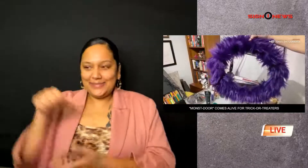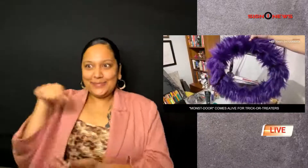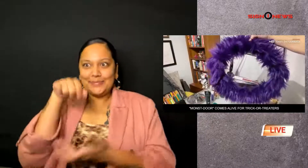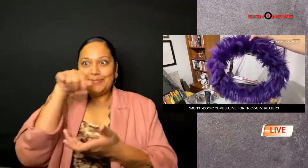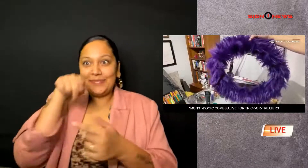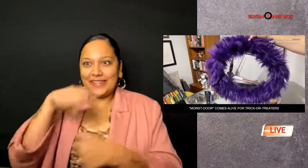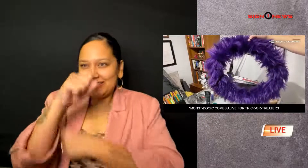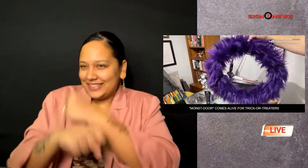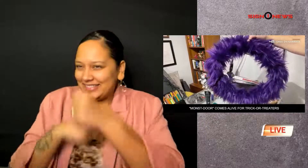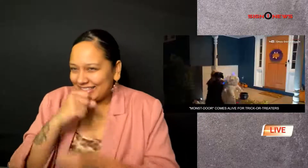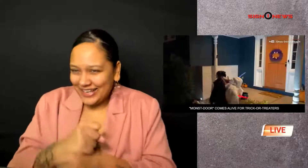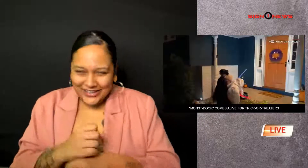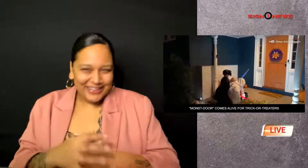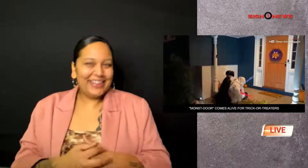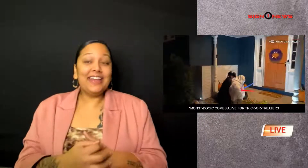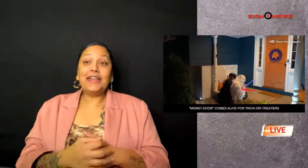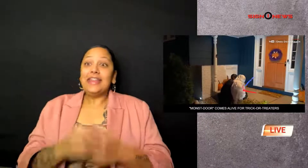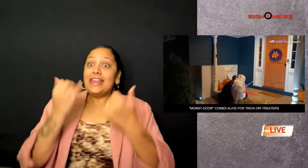year.